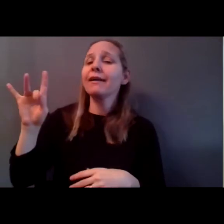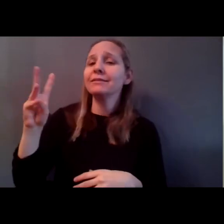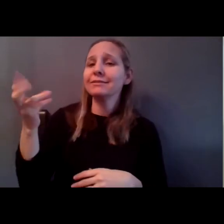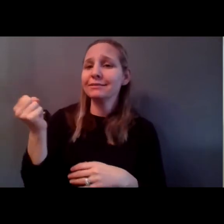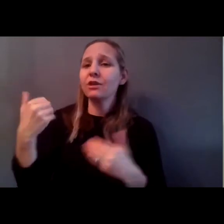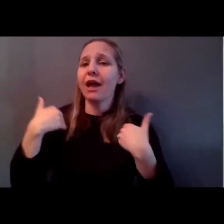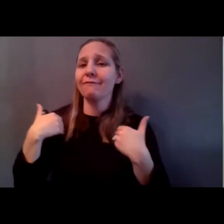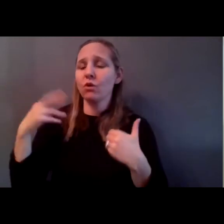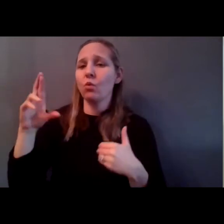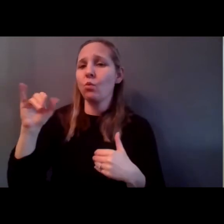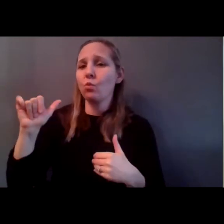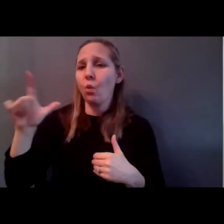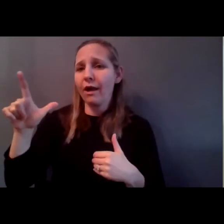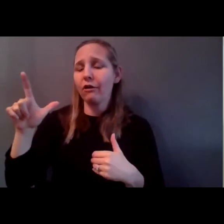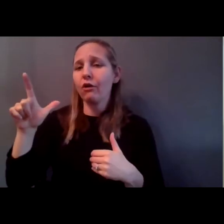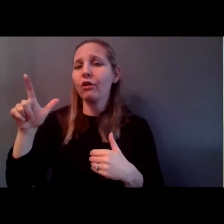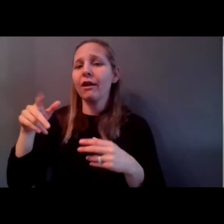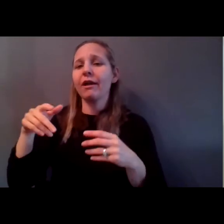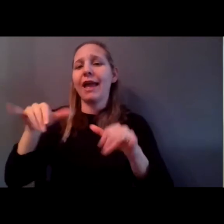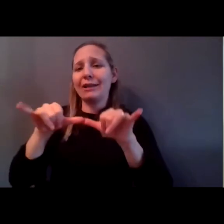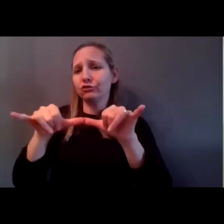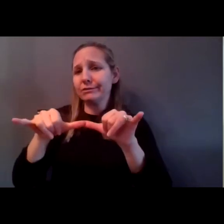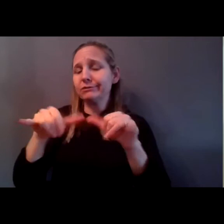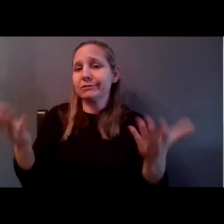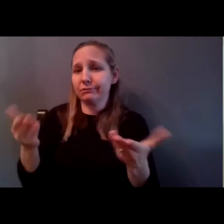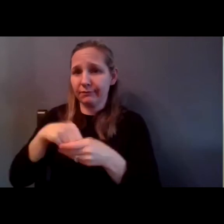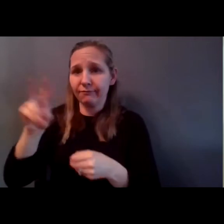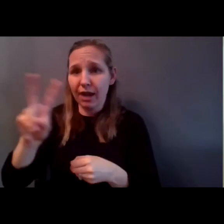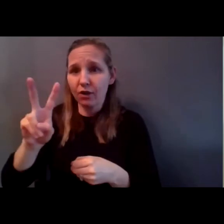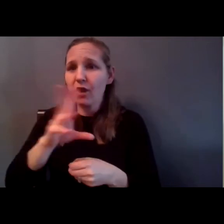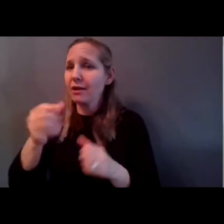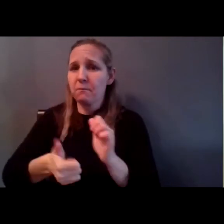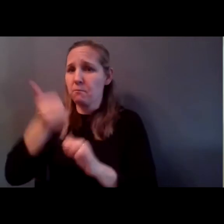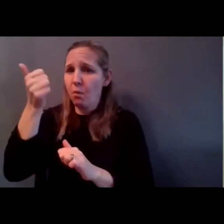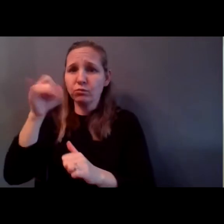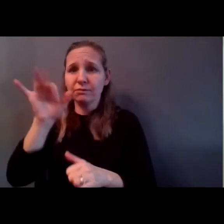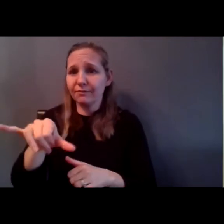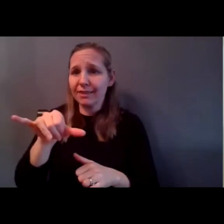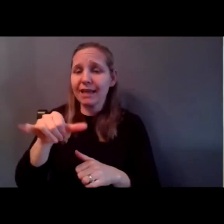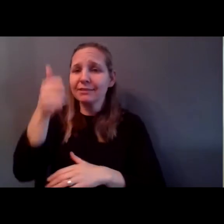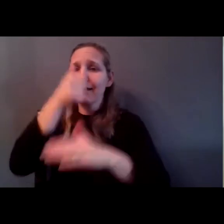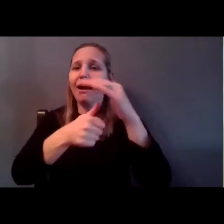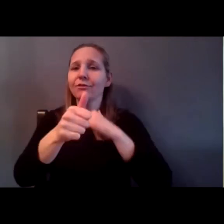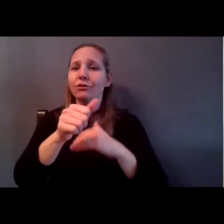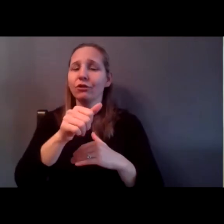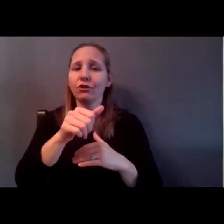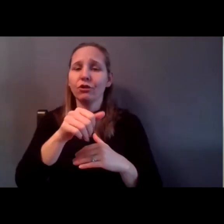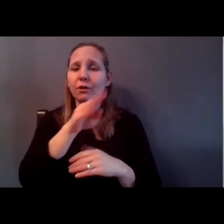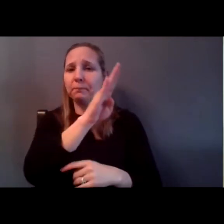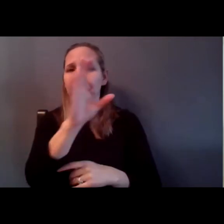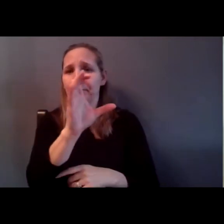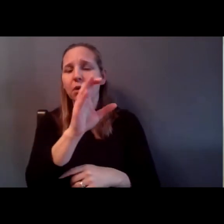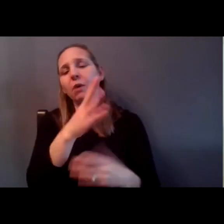Engineers surveying Vancouver, and much of it was already preempted under a colony,